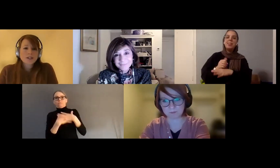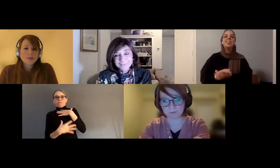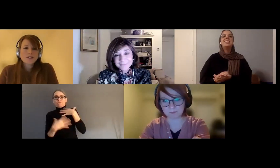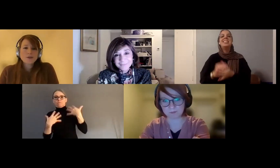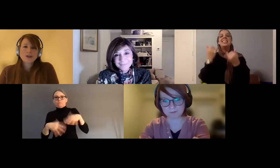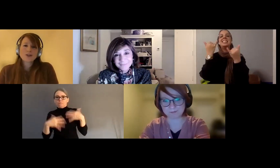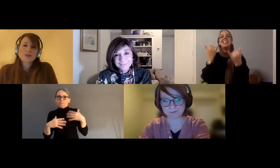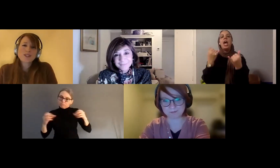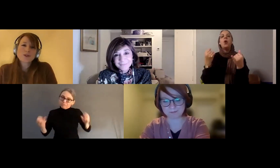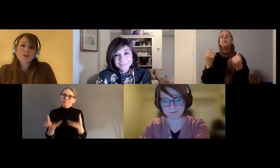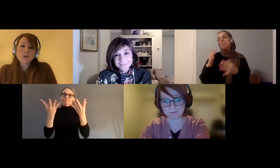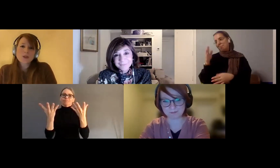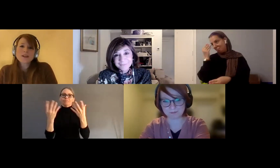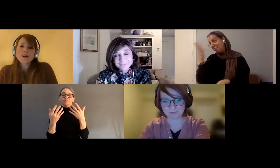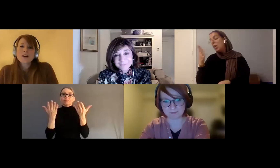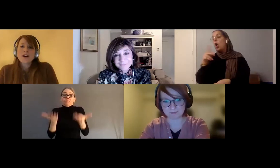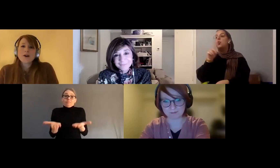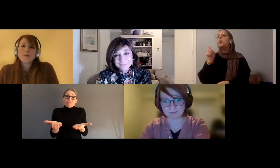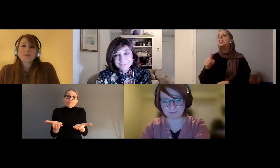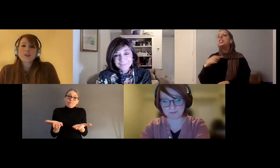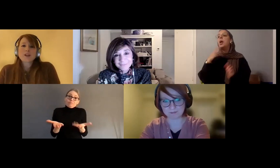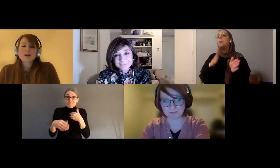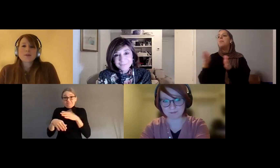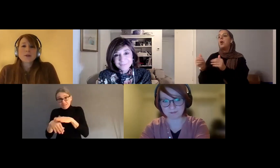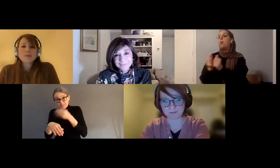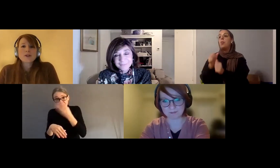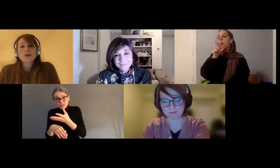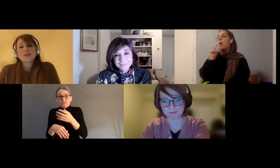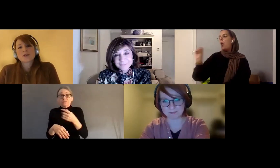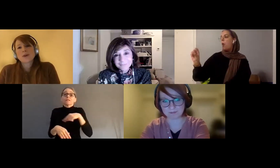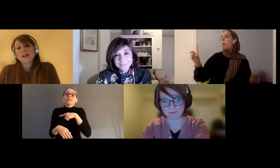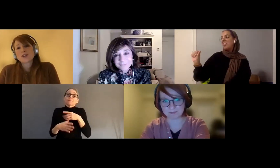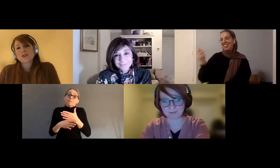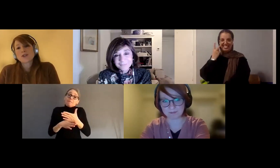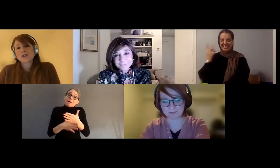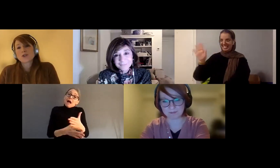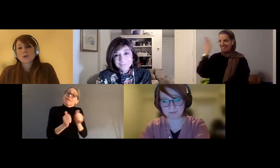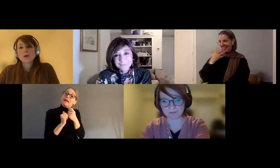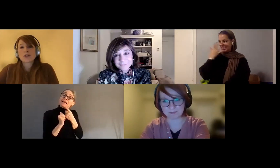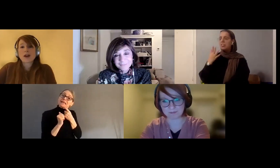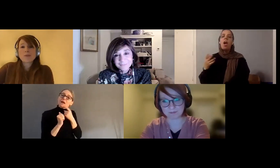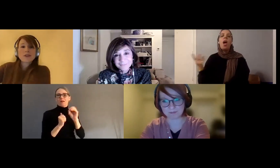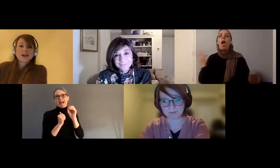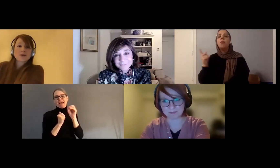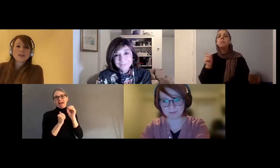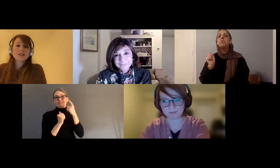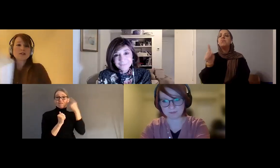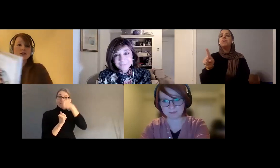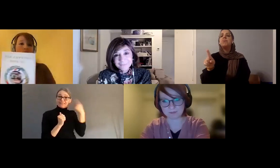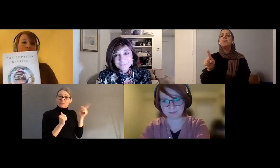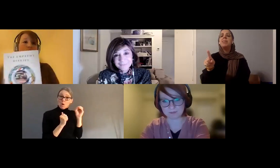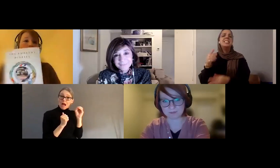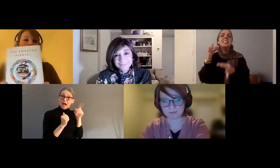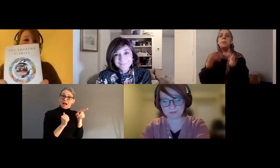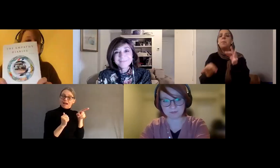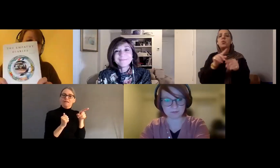Ola Zibert. You can also see on the screen a very simple question in relation to the Empathy Diaries, so